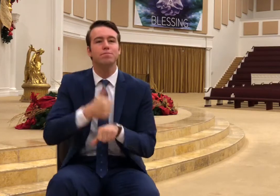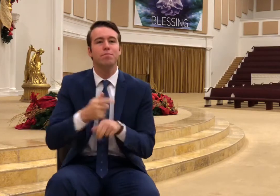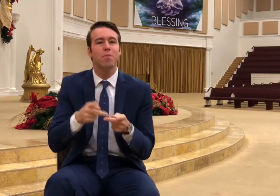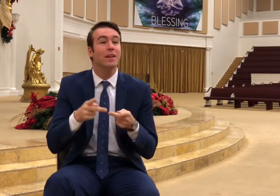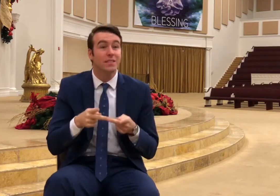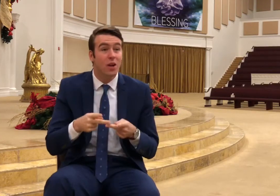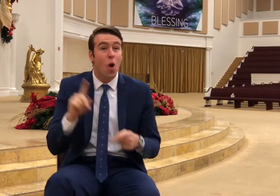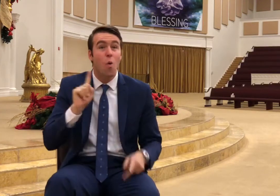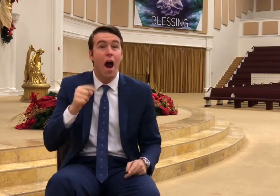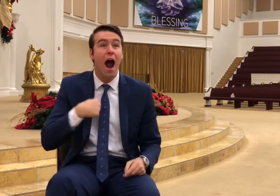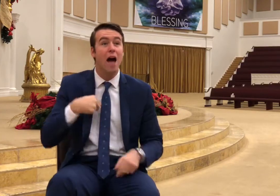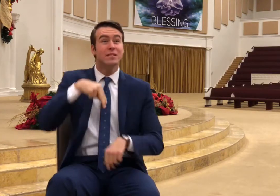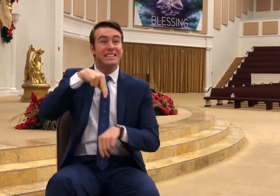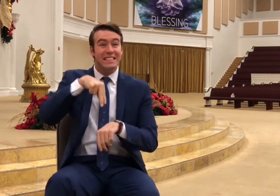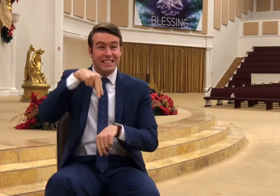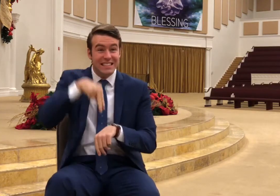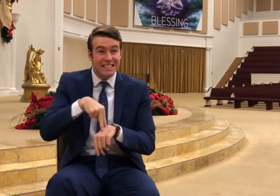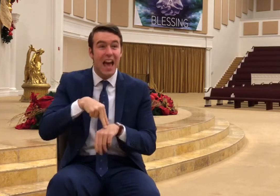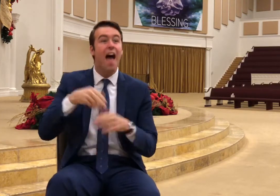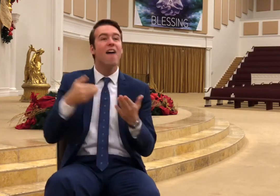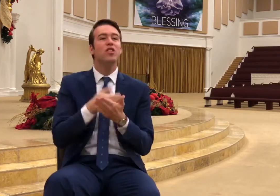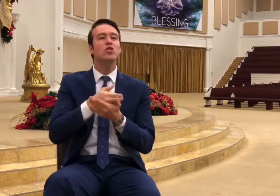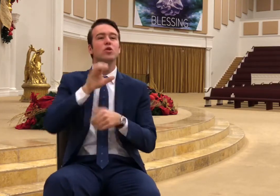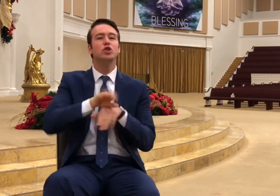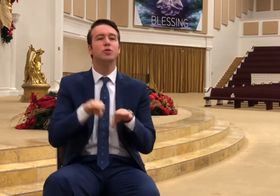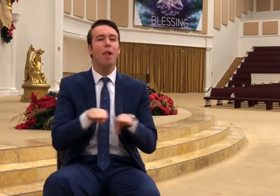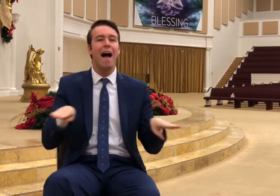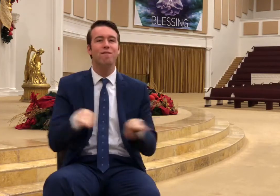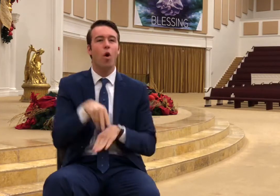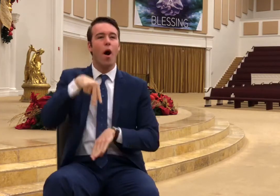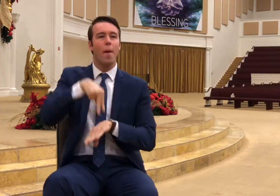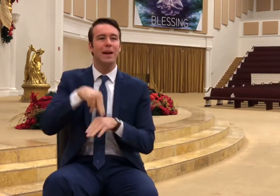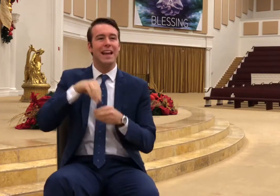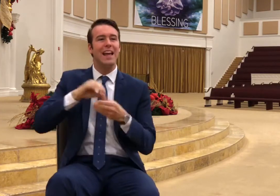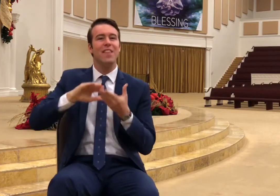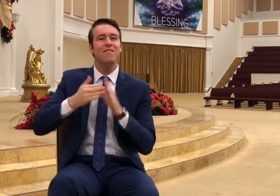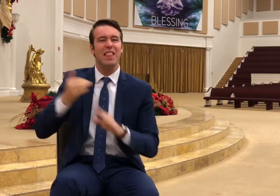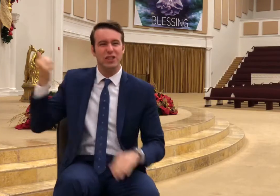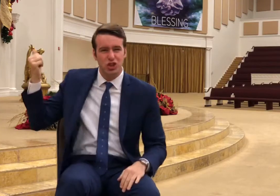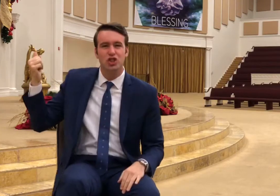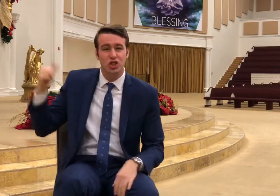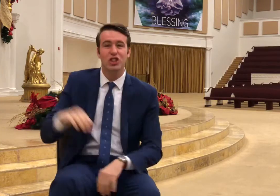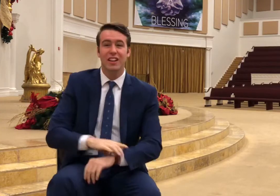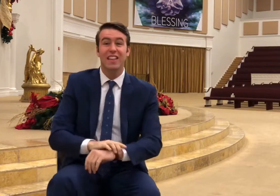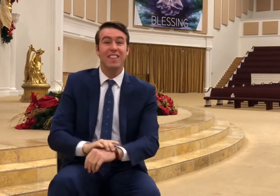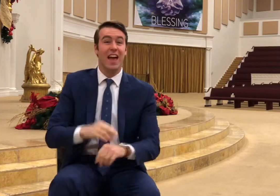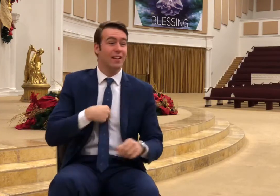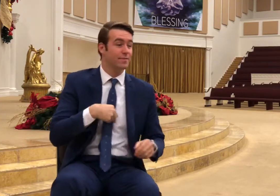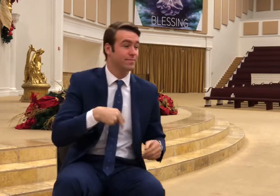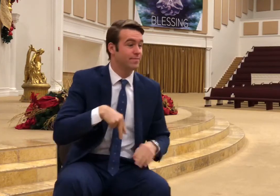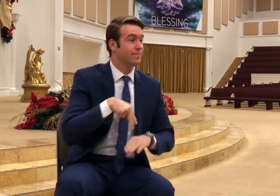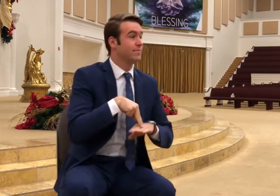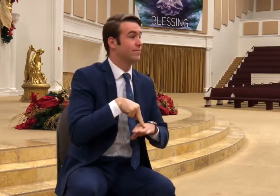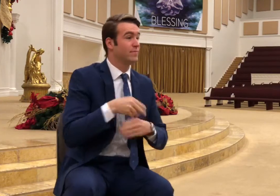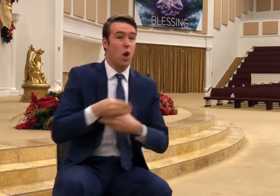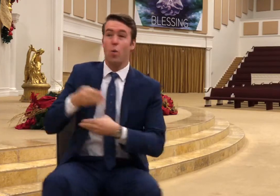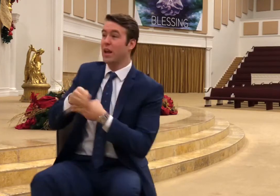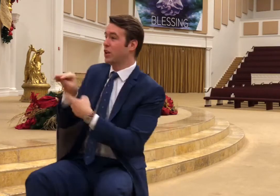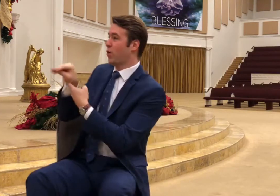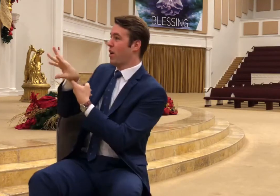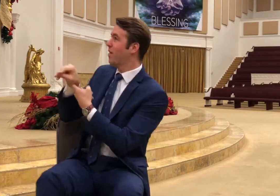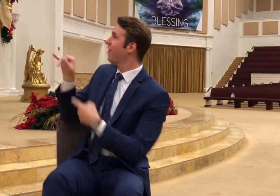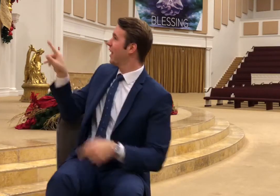at? I'm standing on the platform of the church in the village of Naivutini. That's taken out the window of the